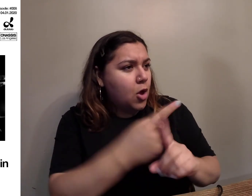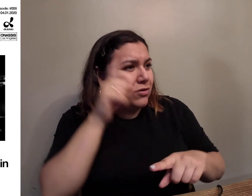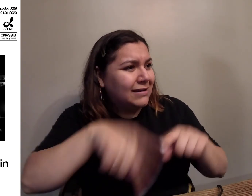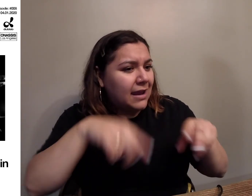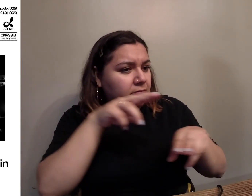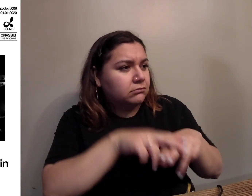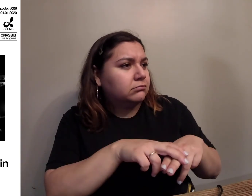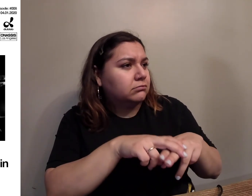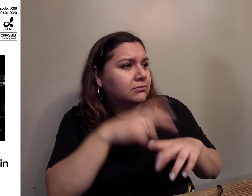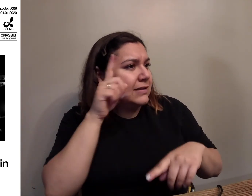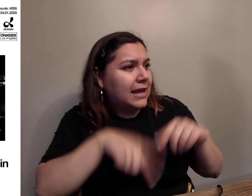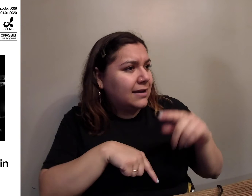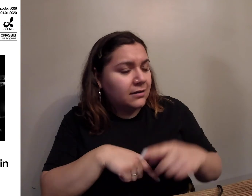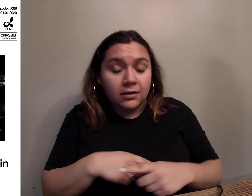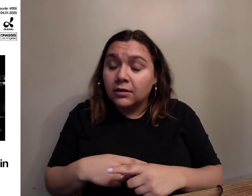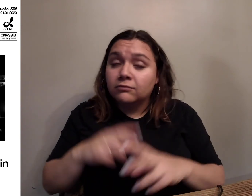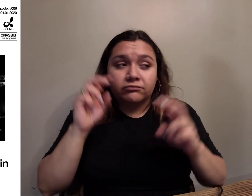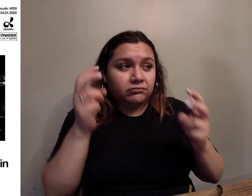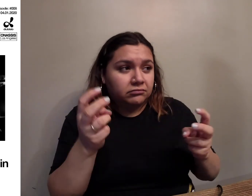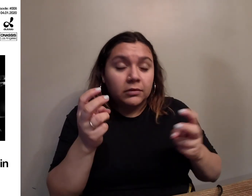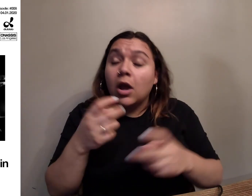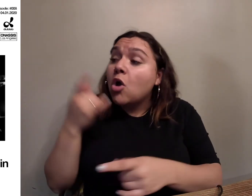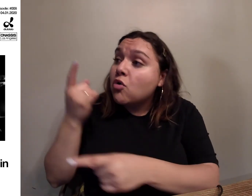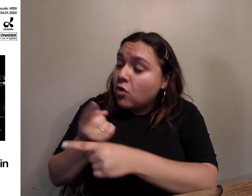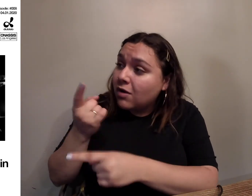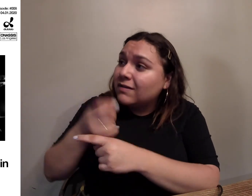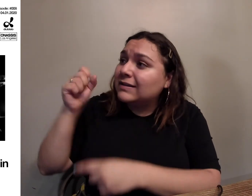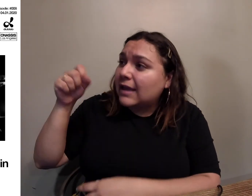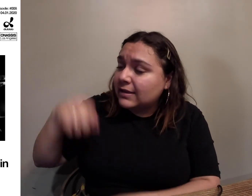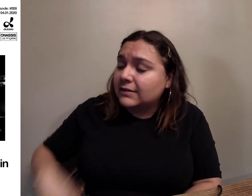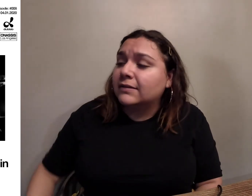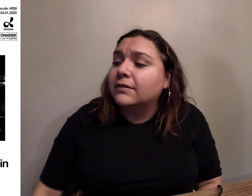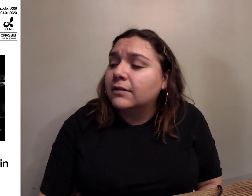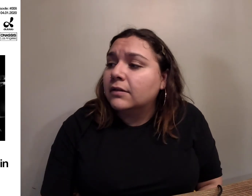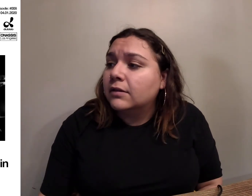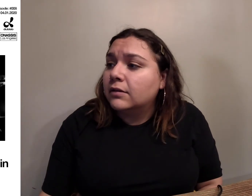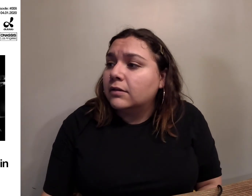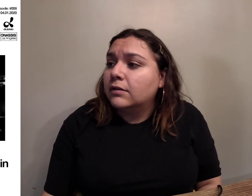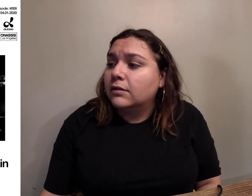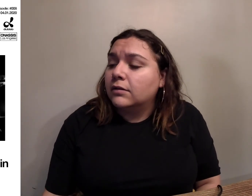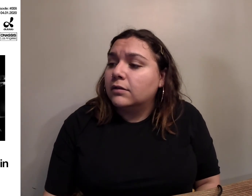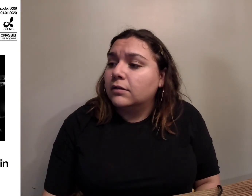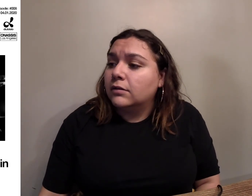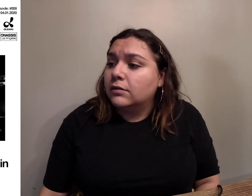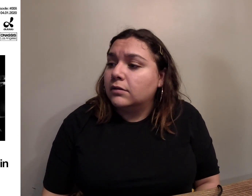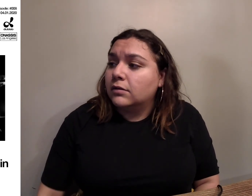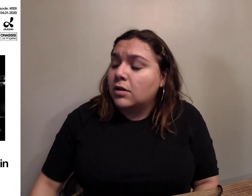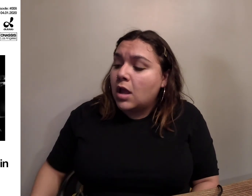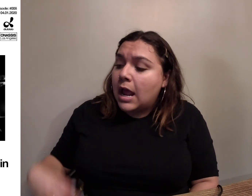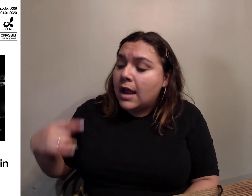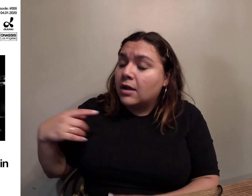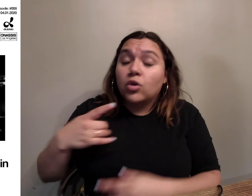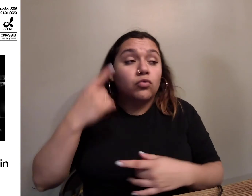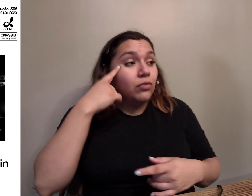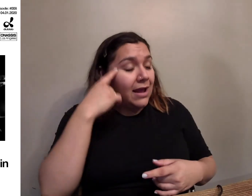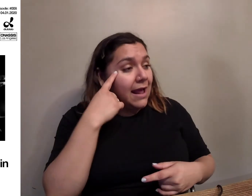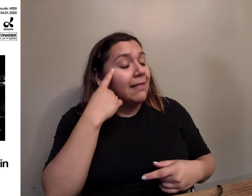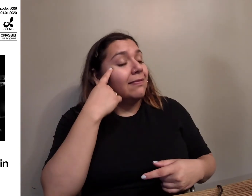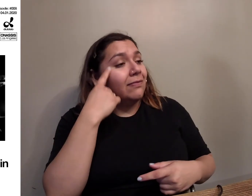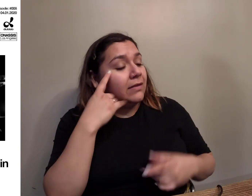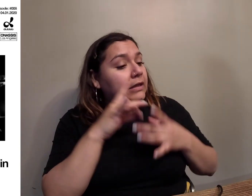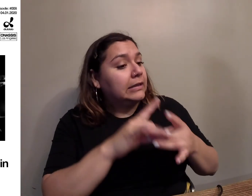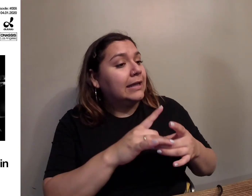alone. Yeah. Alone. Yeah. Which I think we can't connects to what you were experiencing with